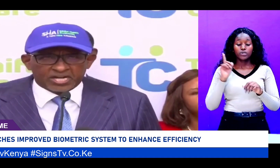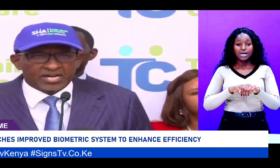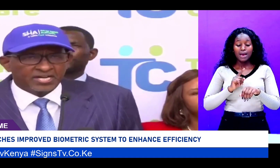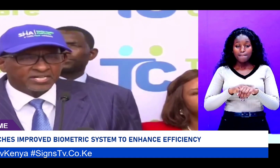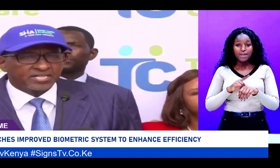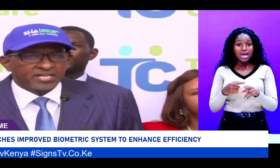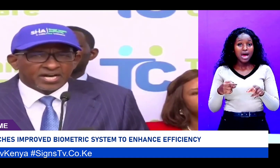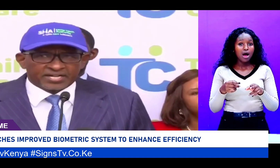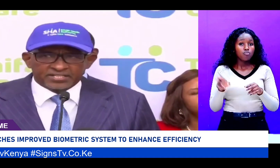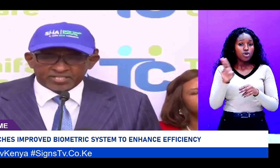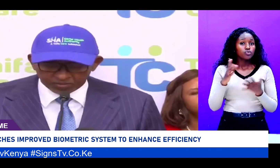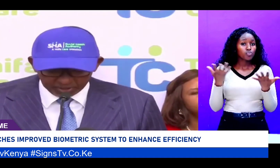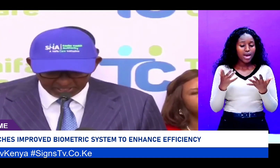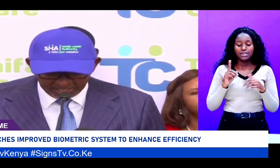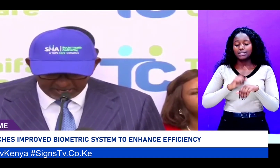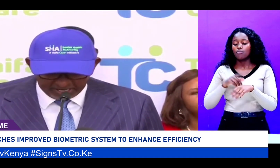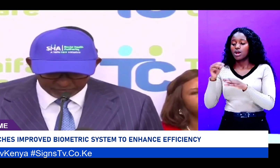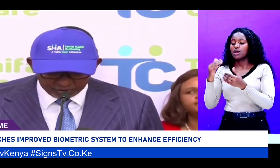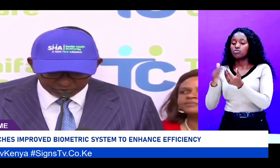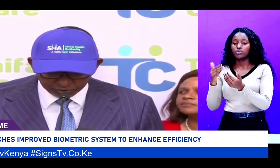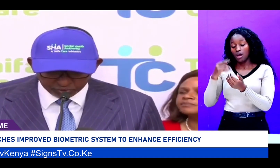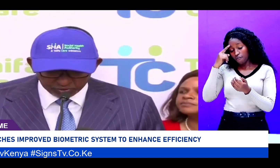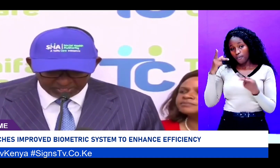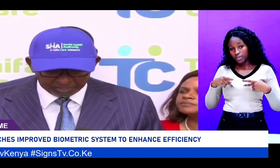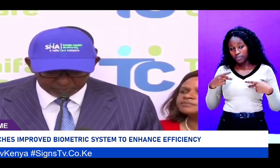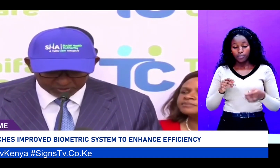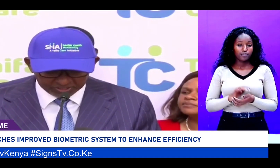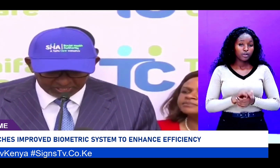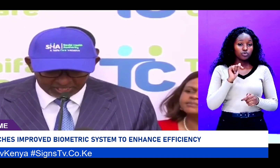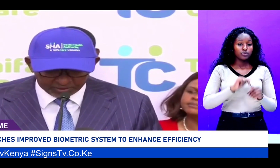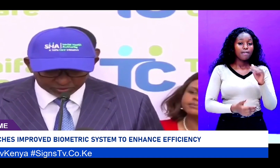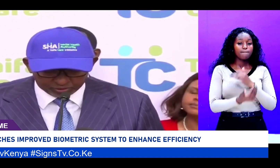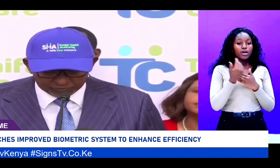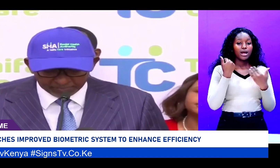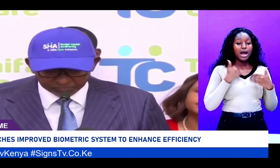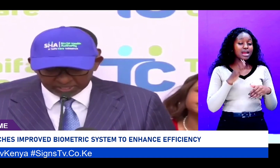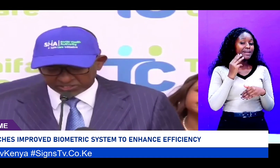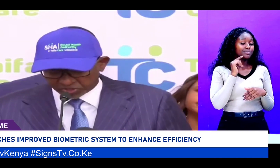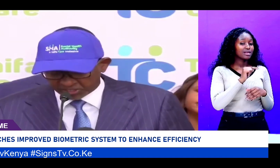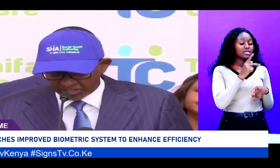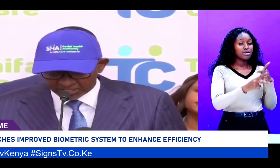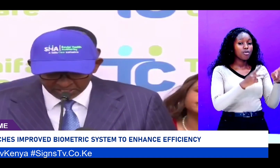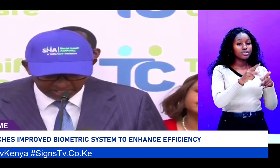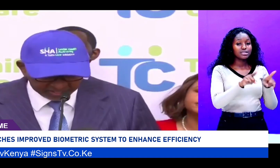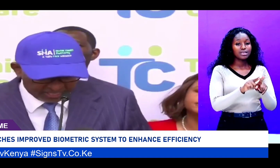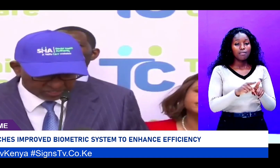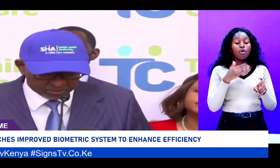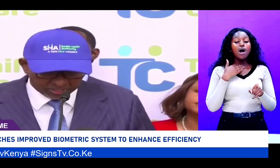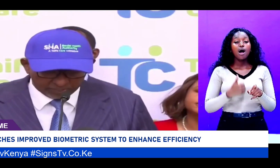care. And this morning, I have gone through that process, and I want to confirm to the country that that is what is